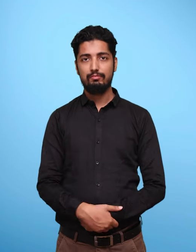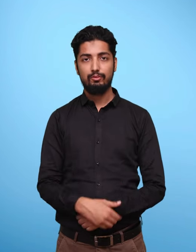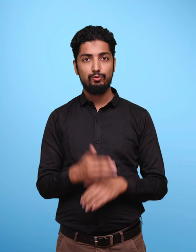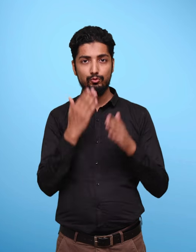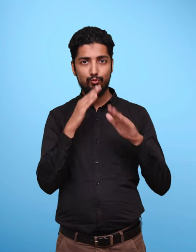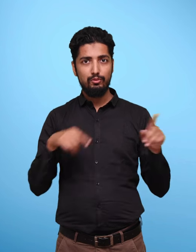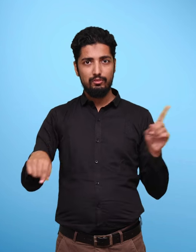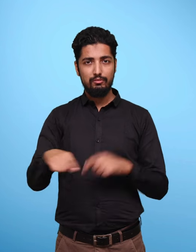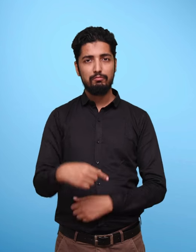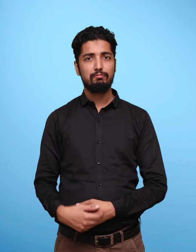Children,